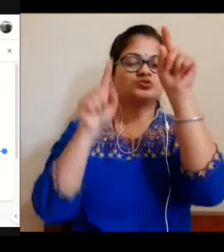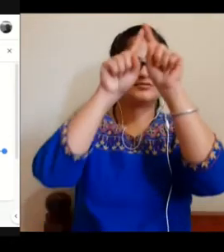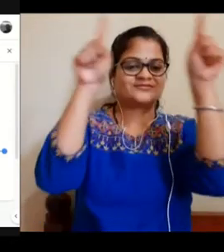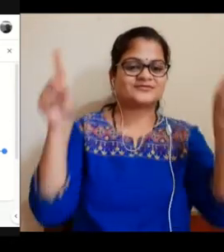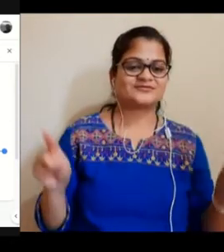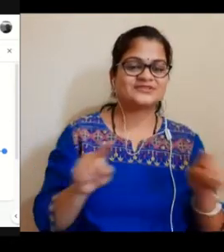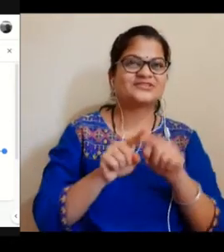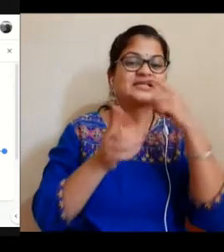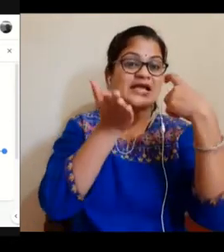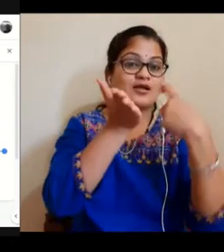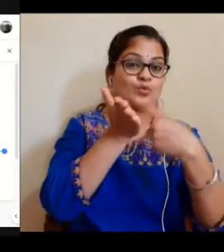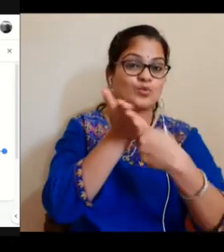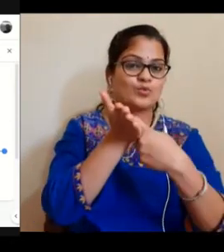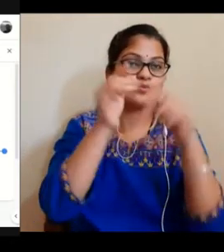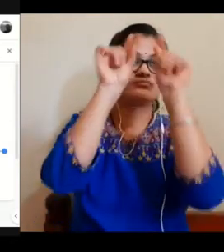So